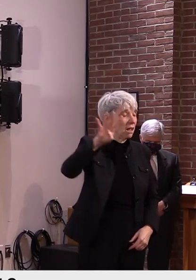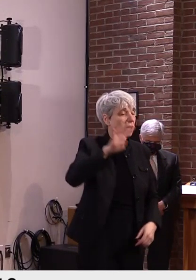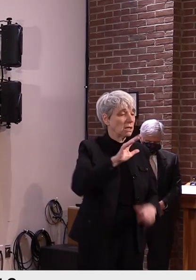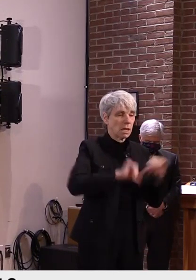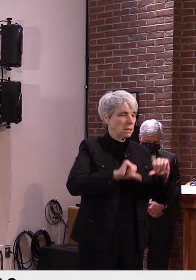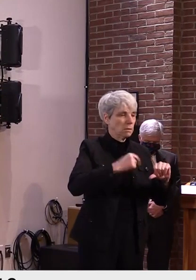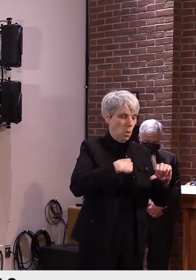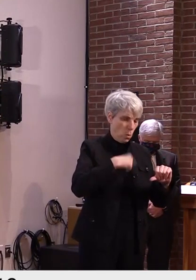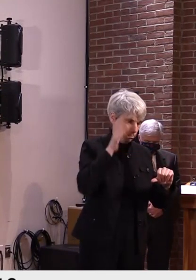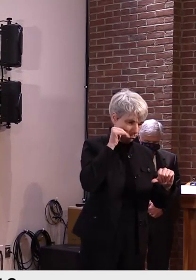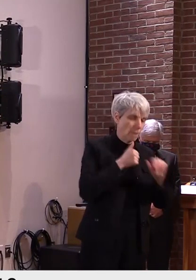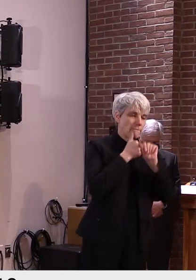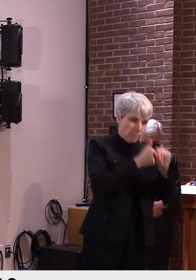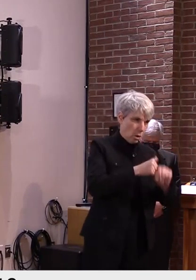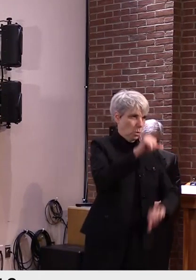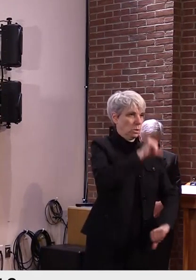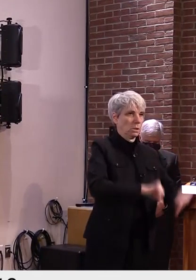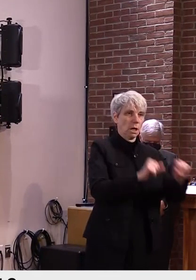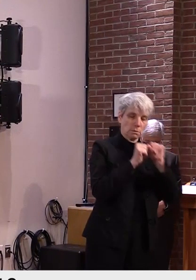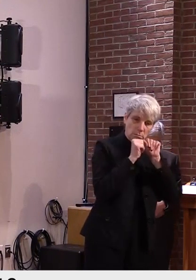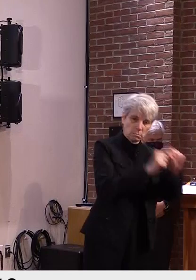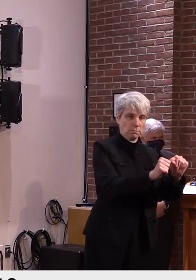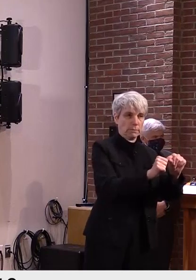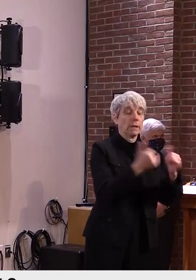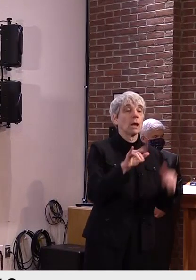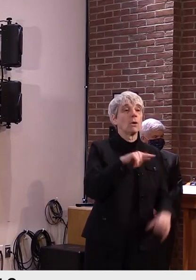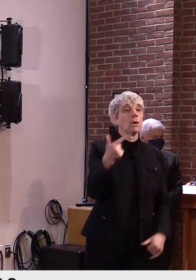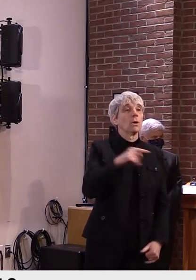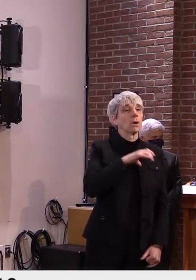I'll now turn it over to Commissioner Pichak.